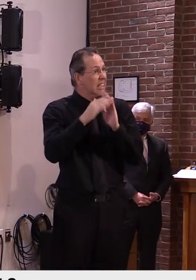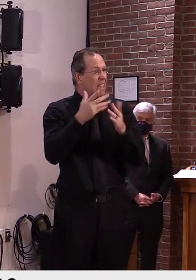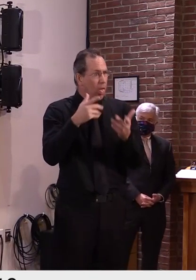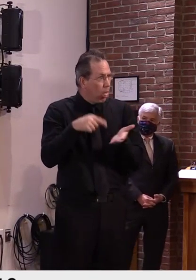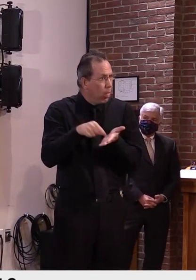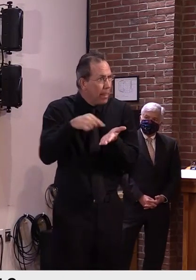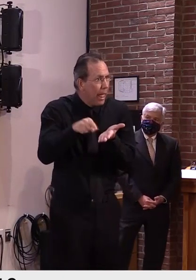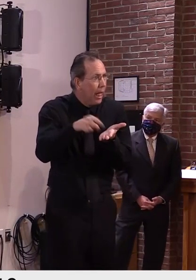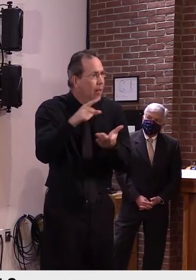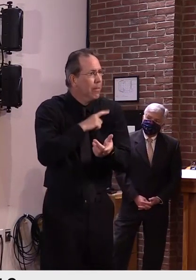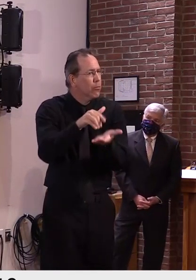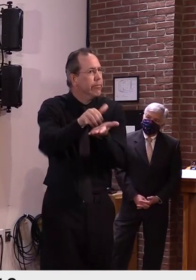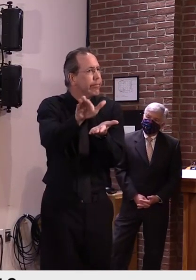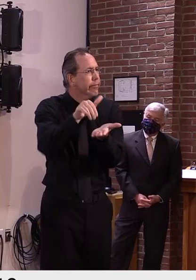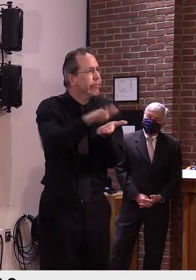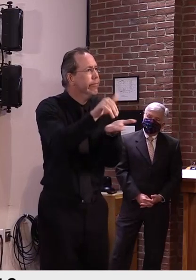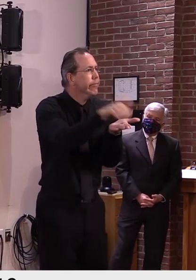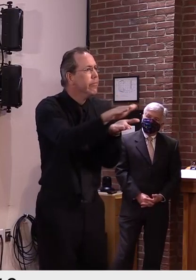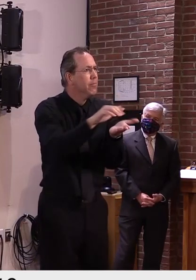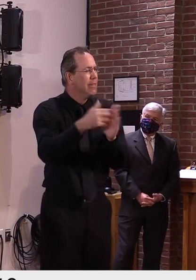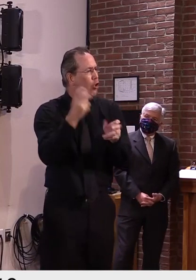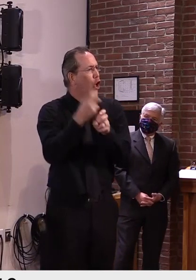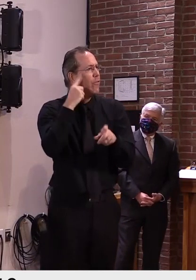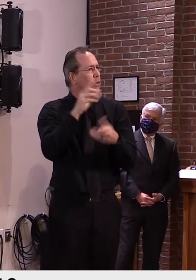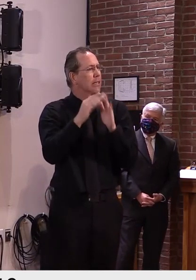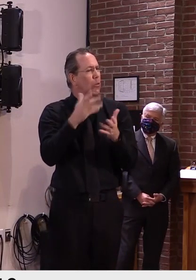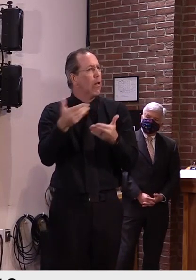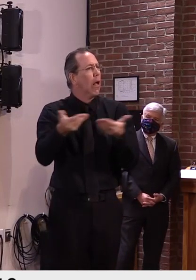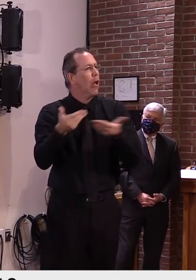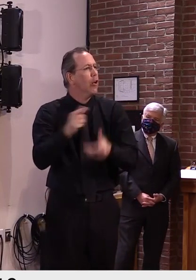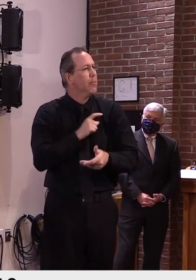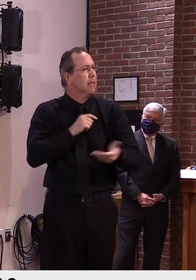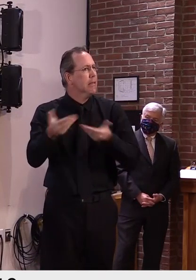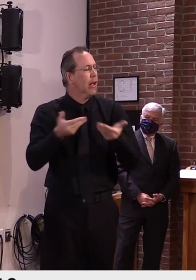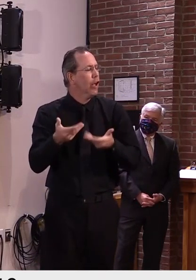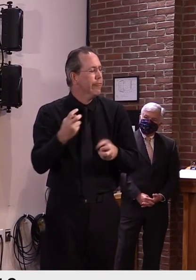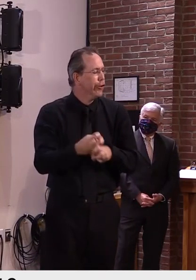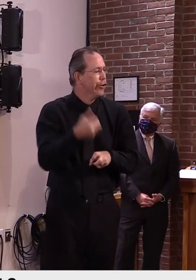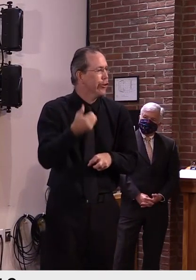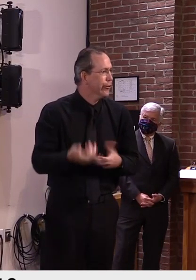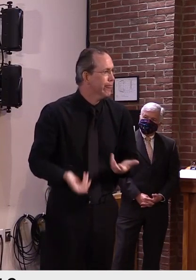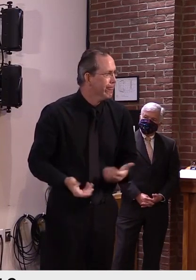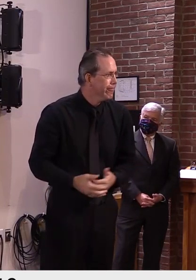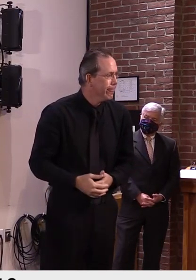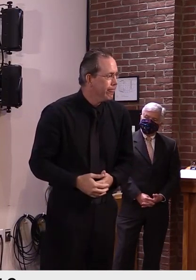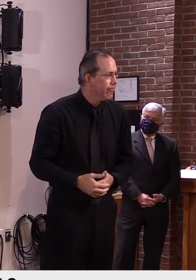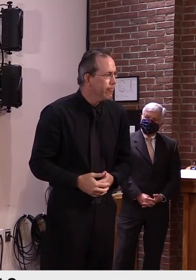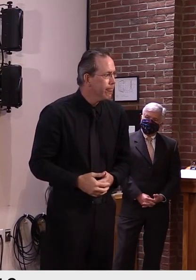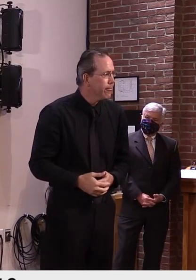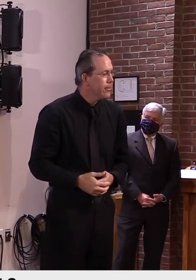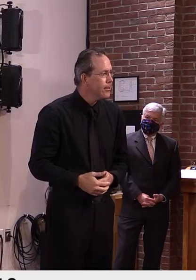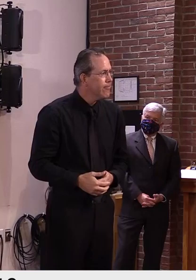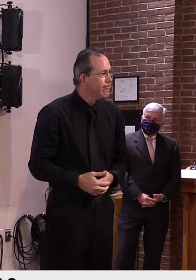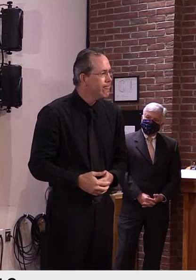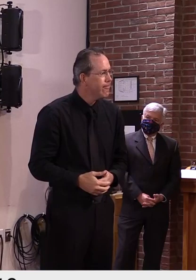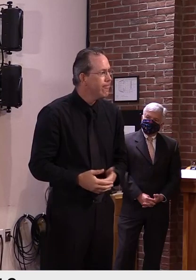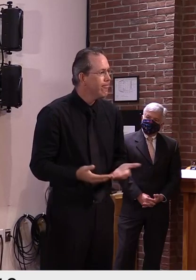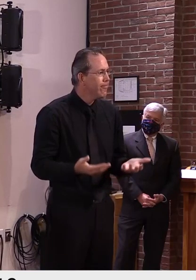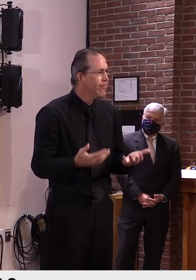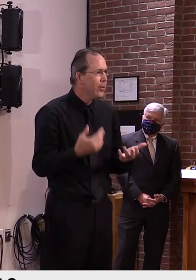probably know at this point in time and what I've read. They came to the conclusion, the City Council had come to the conclusion that this was